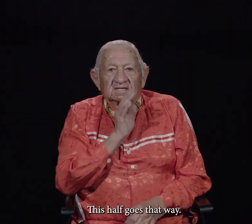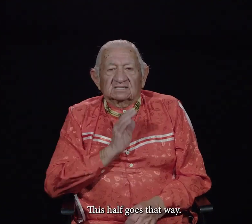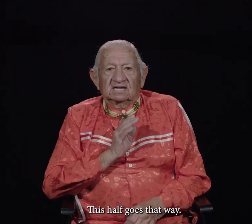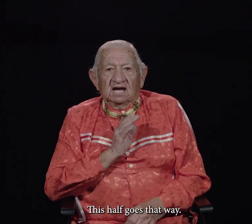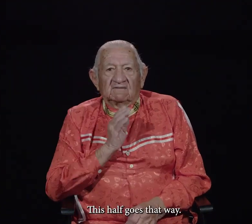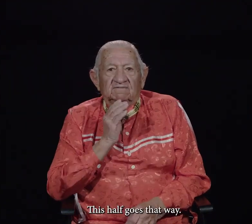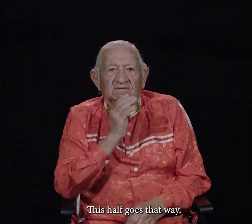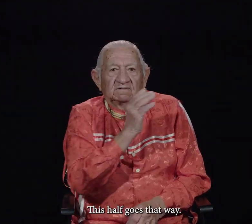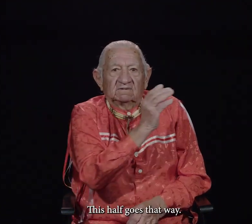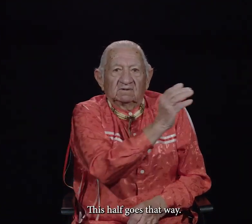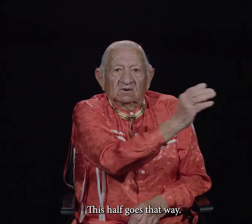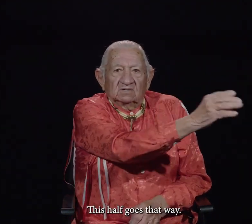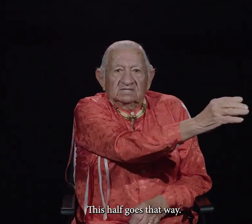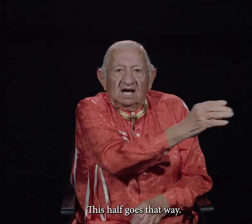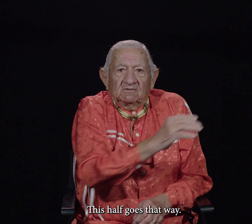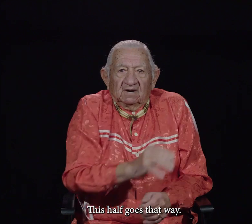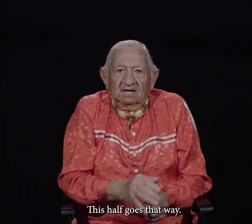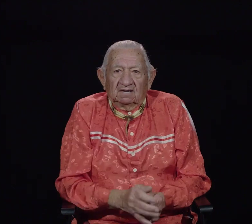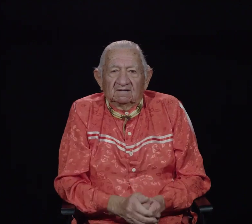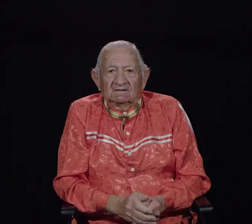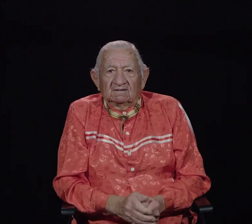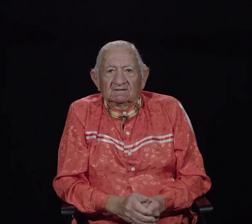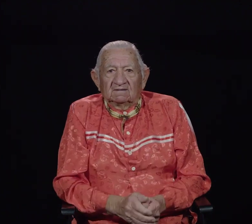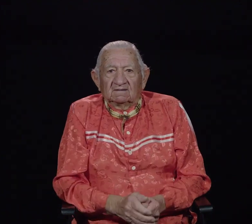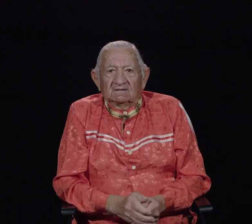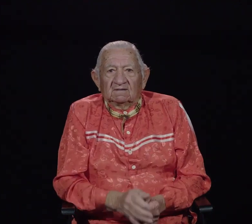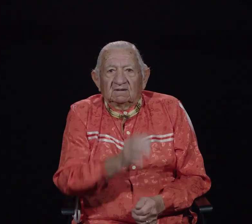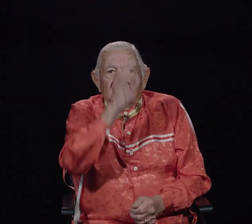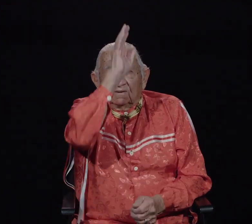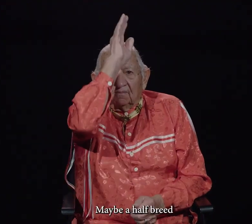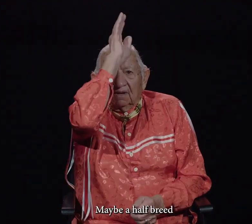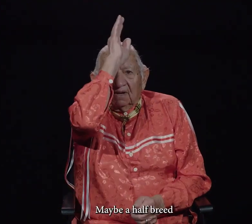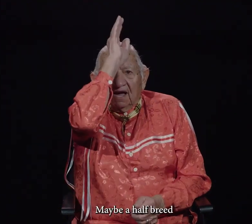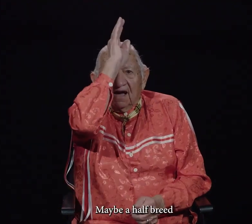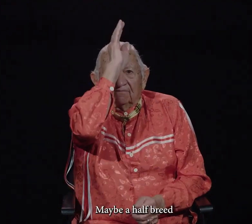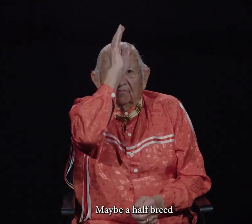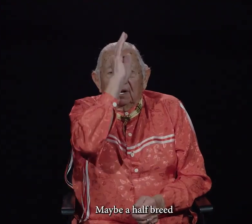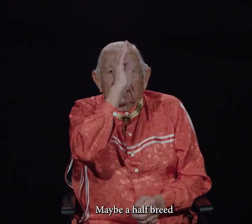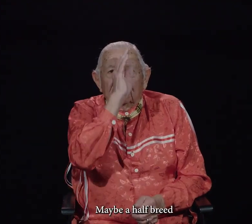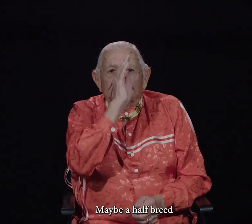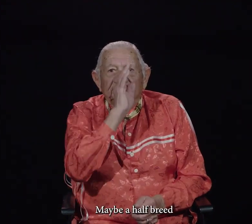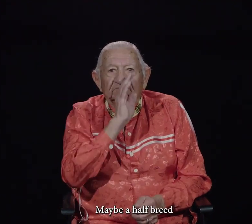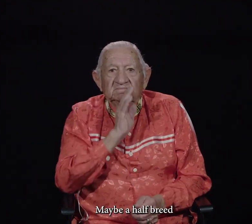This half goes that way. Maybe a half-breed